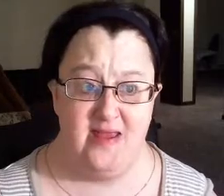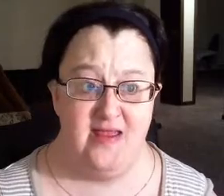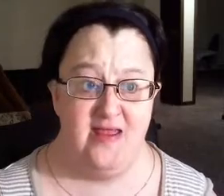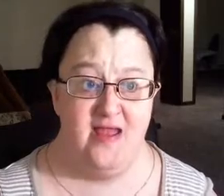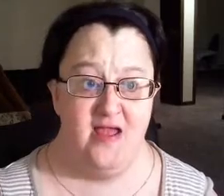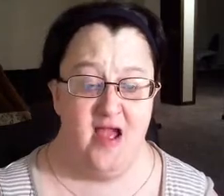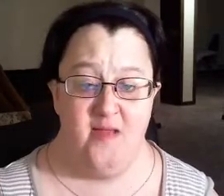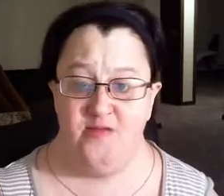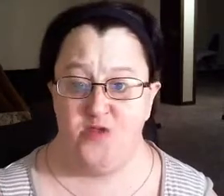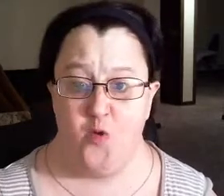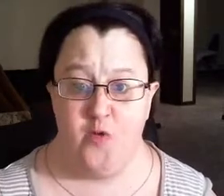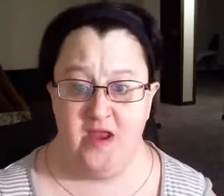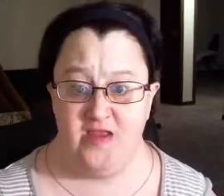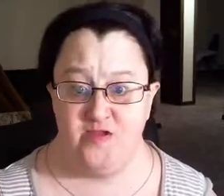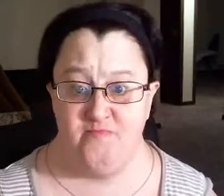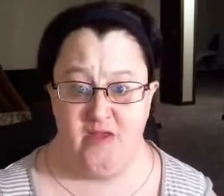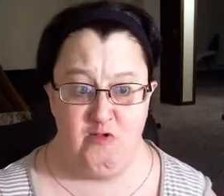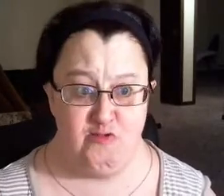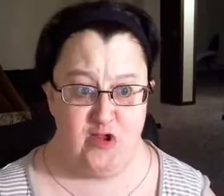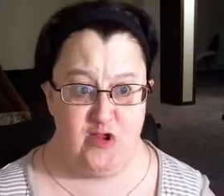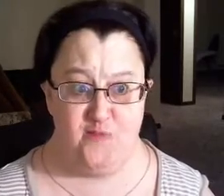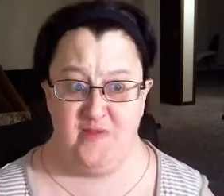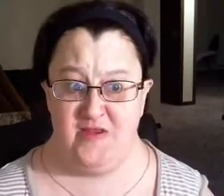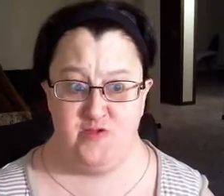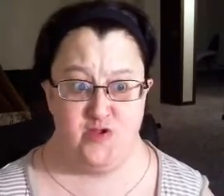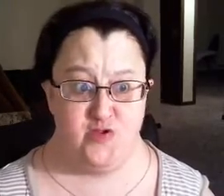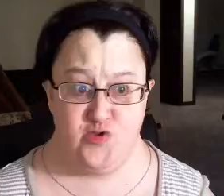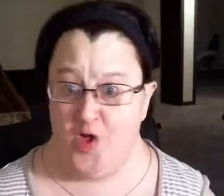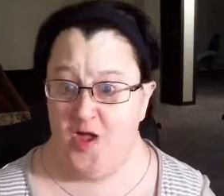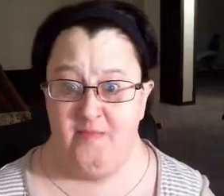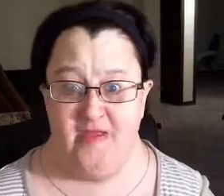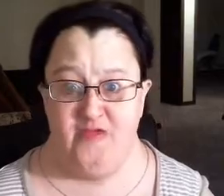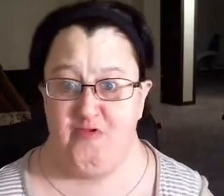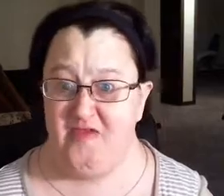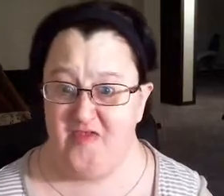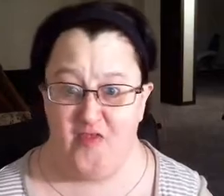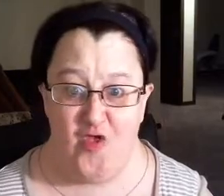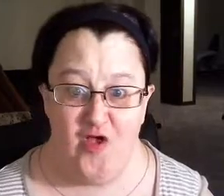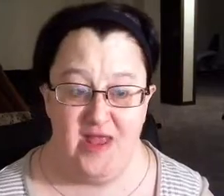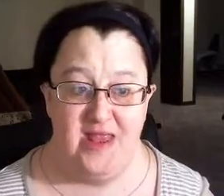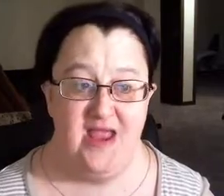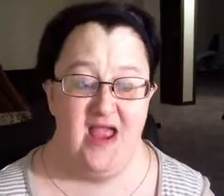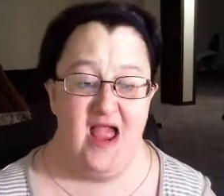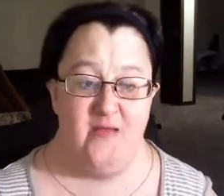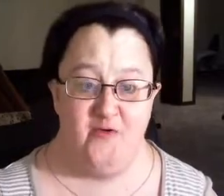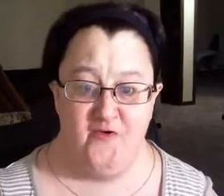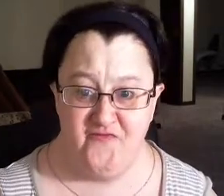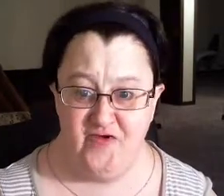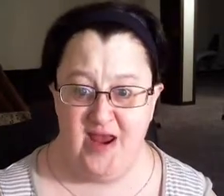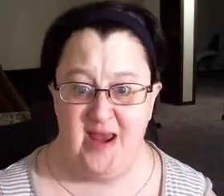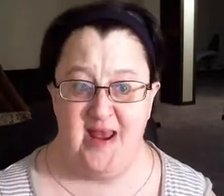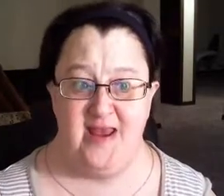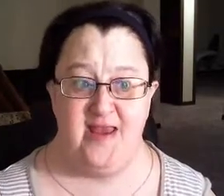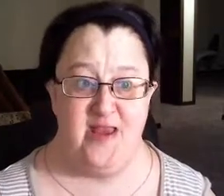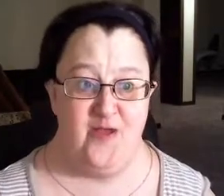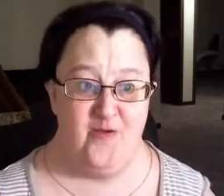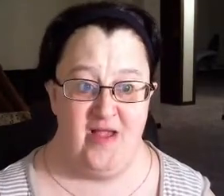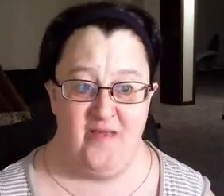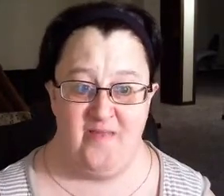i'm so weak and my energy's been just gone my strength is gone i'm overheated you know i'm